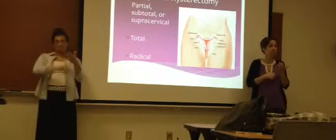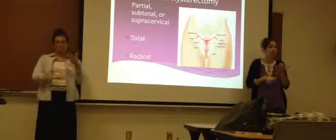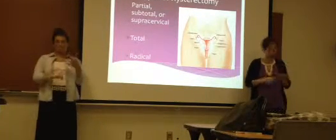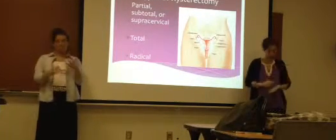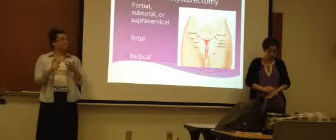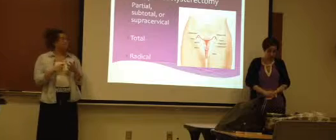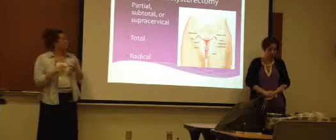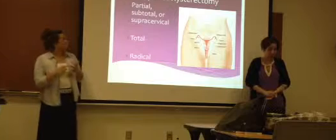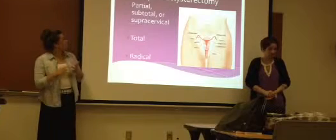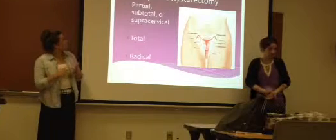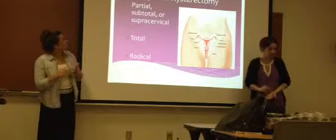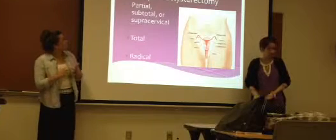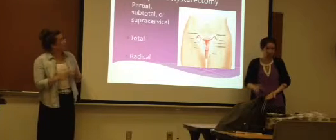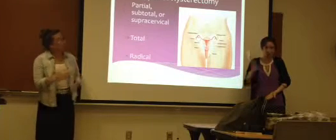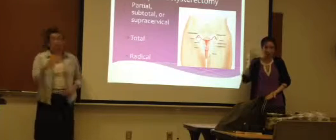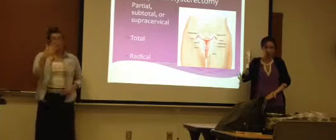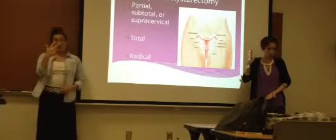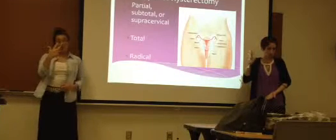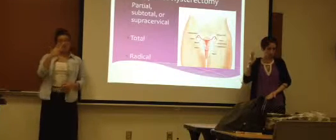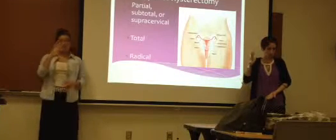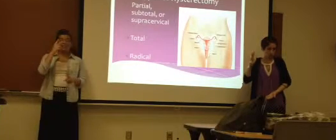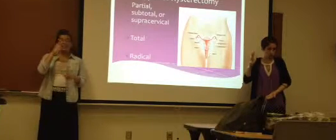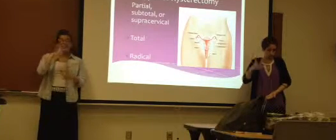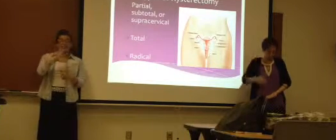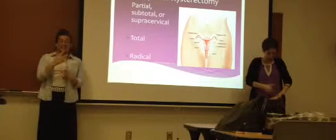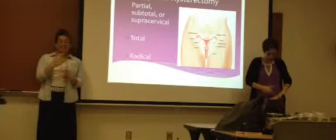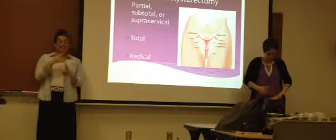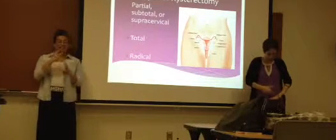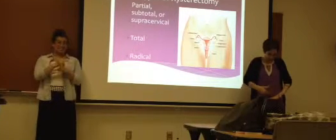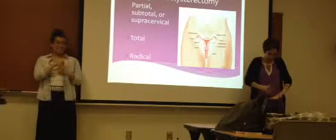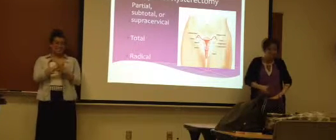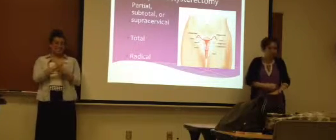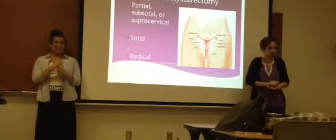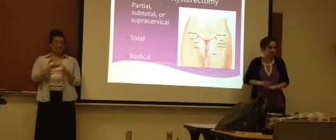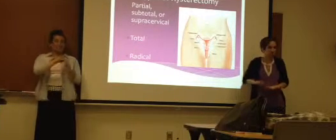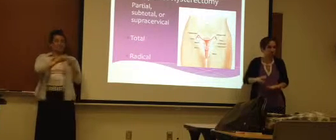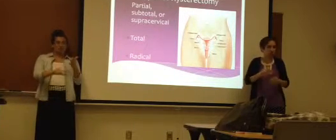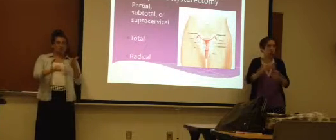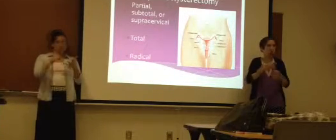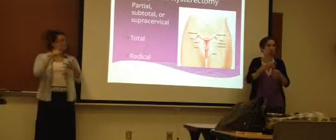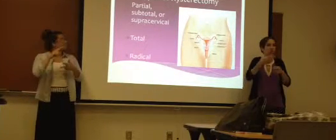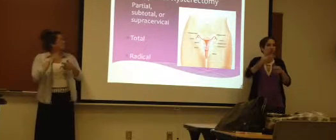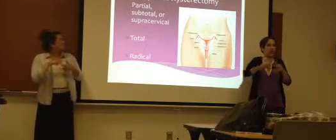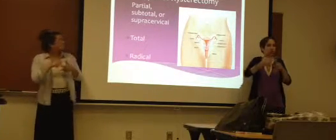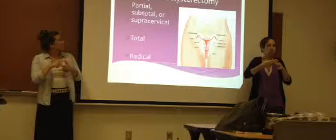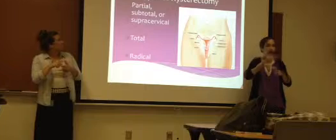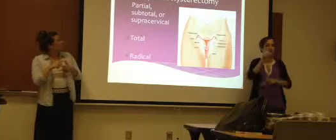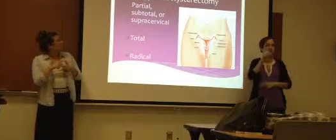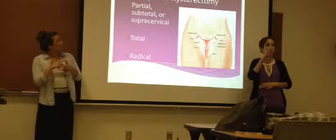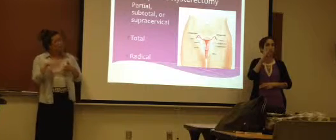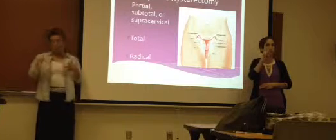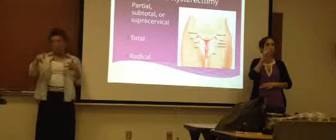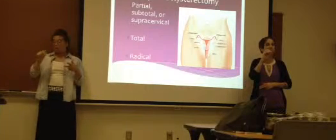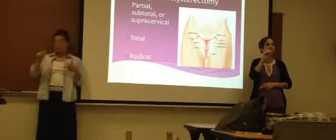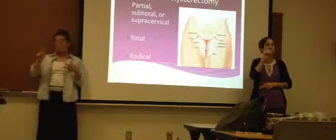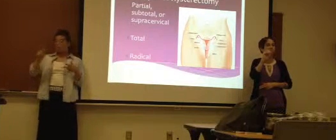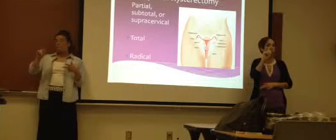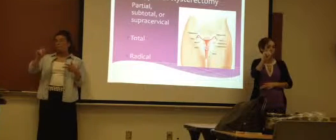your uterus. A total, which removes the whole uterus and the cervix. And